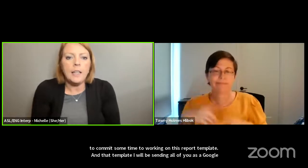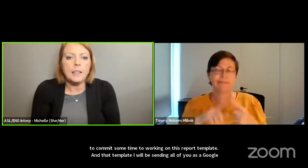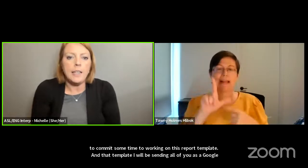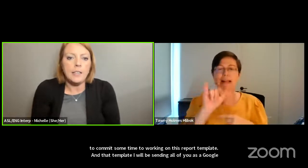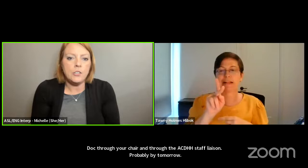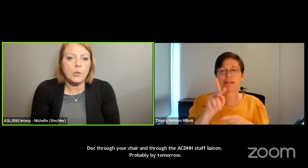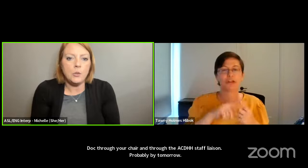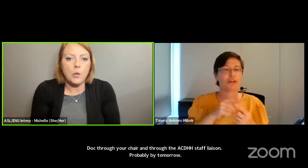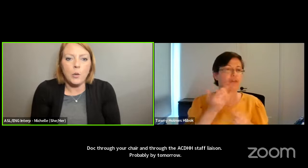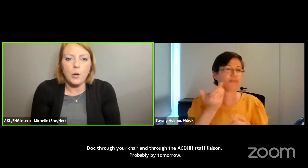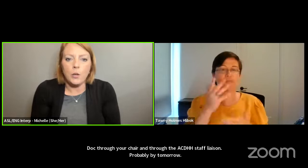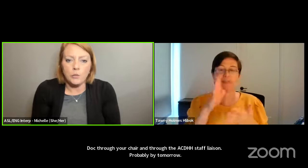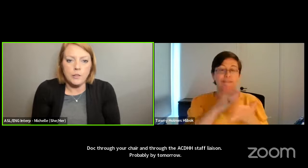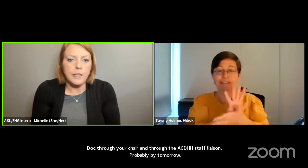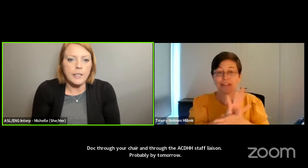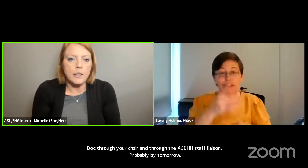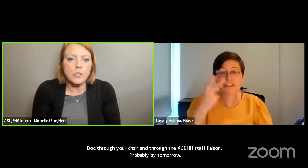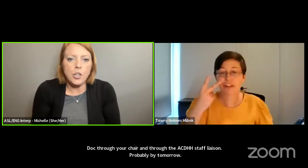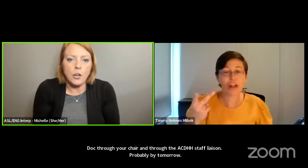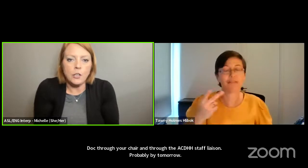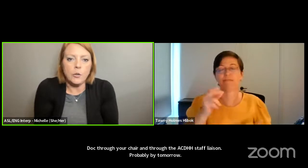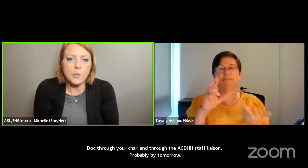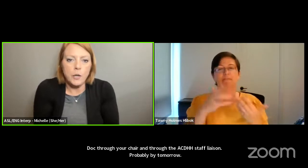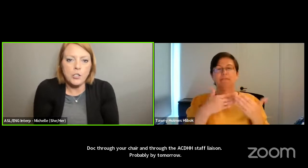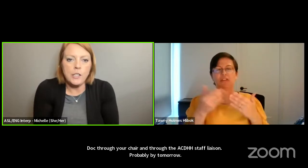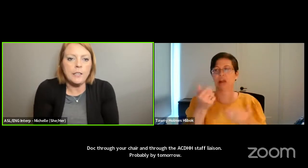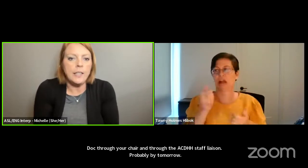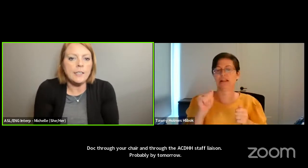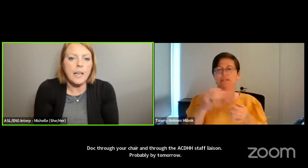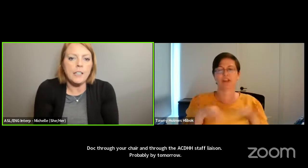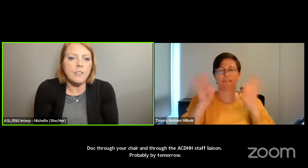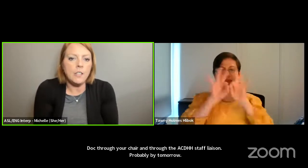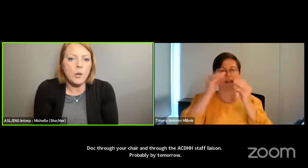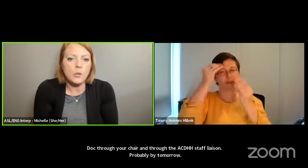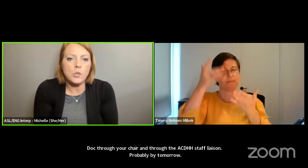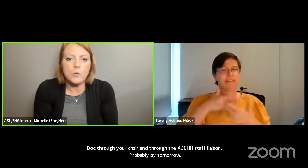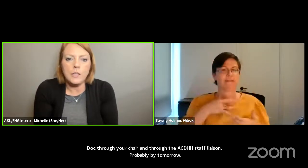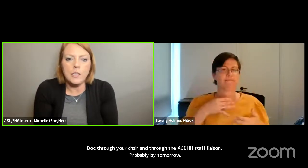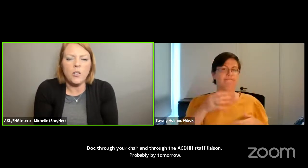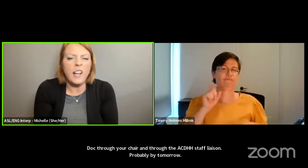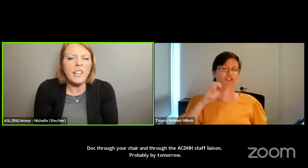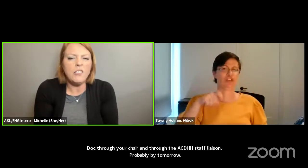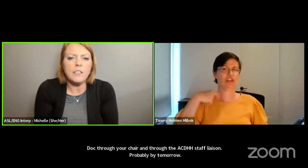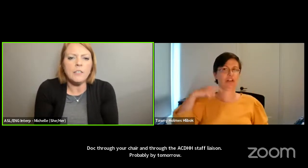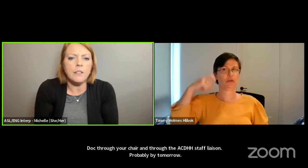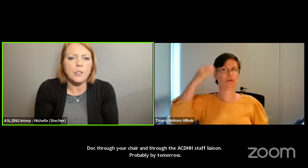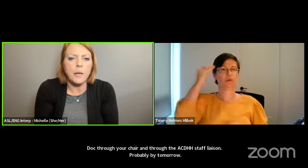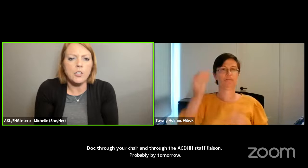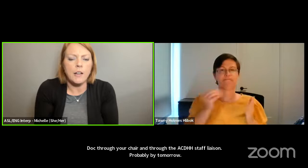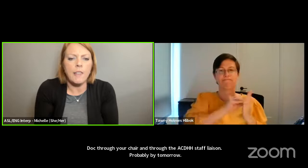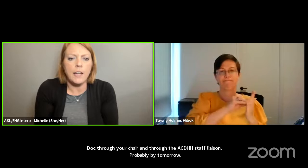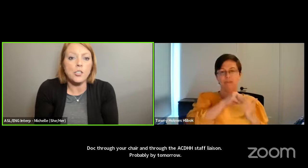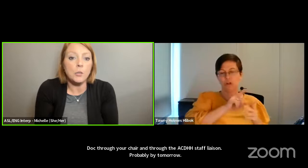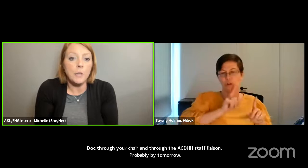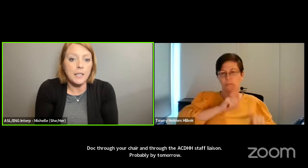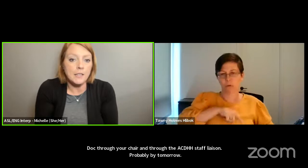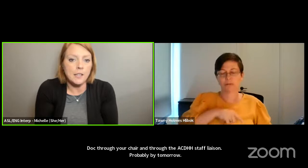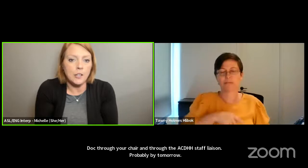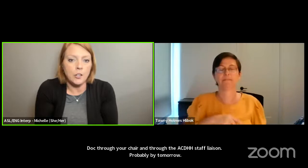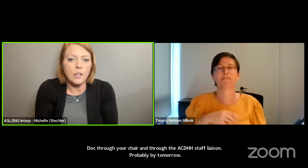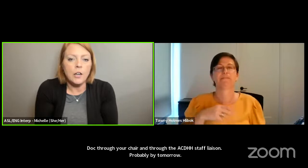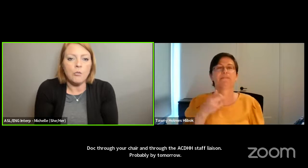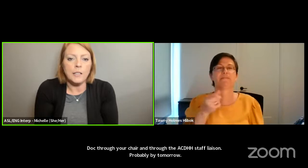findings, link to the chart or spreadsheet, link to any videos you've seen or any relevant information that should